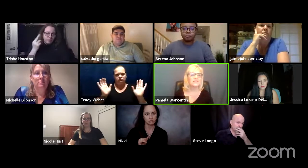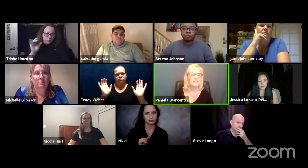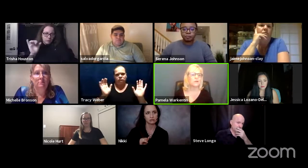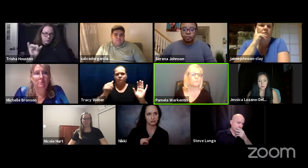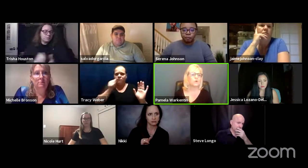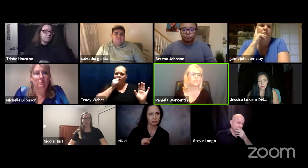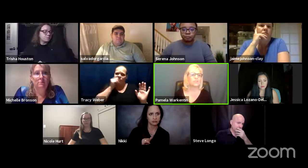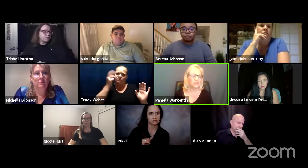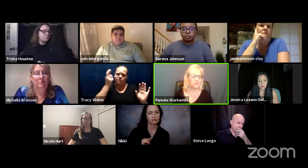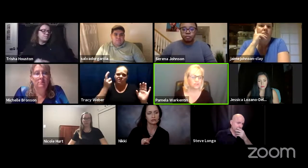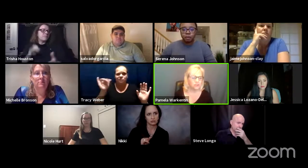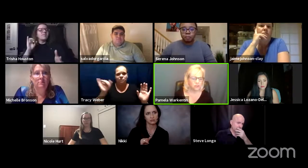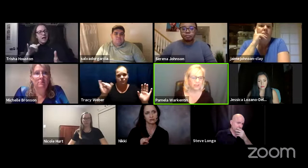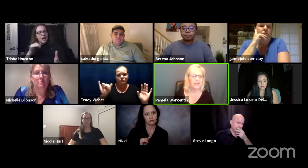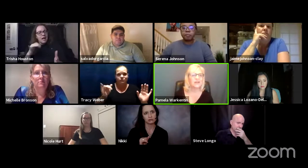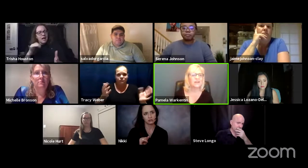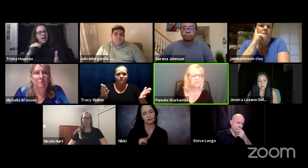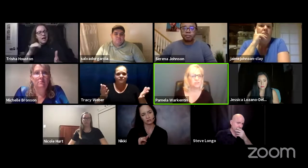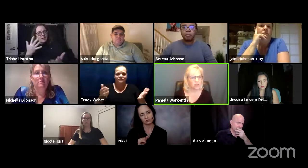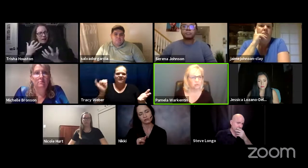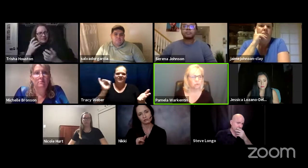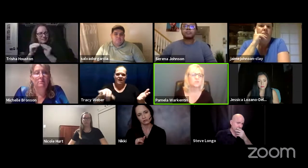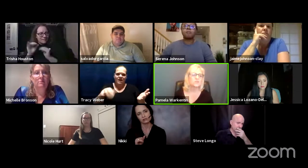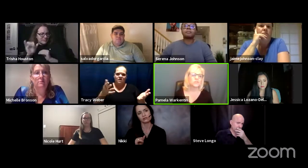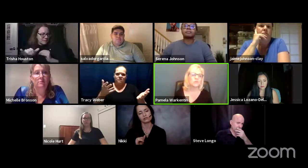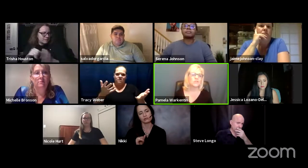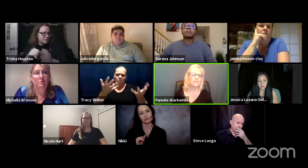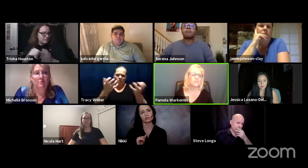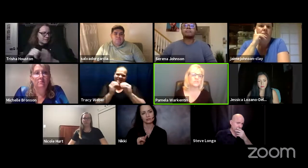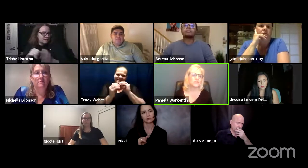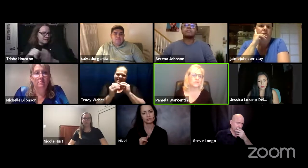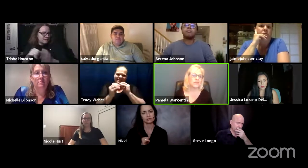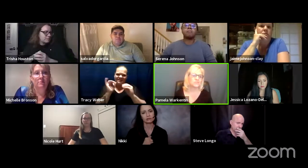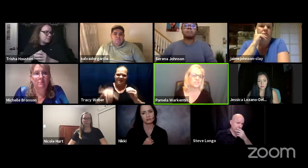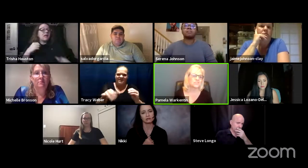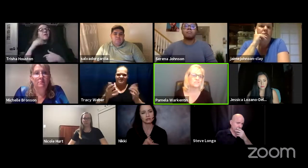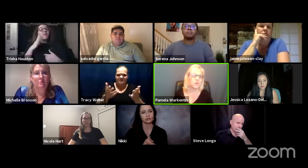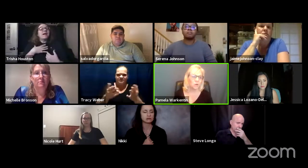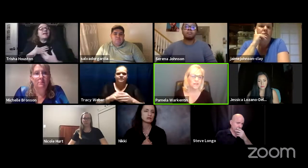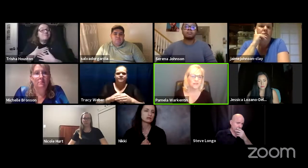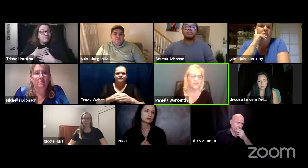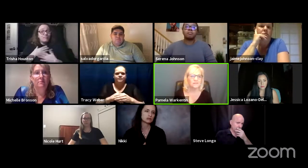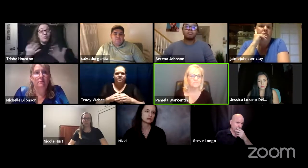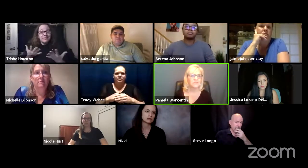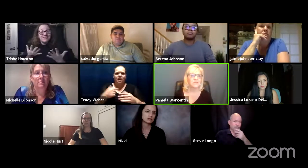they are more generic and general so that there is a greater sense of equality.